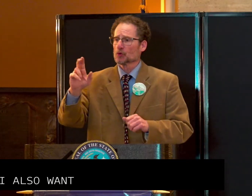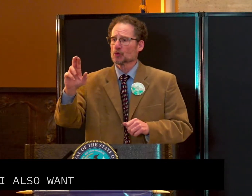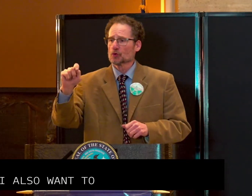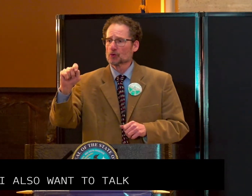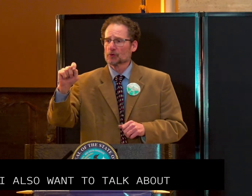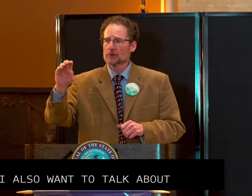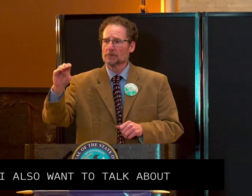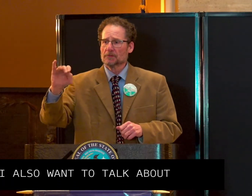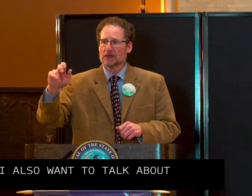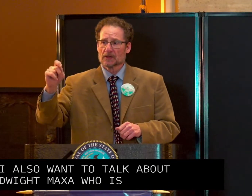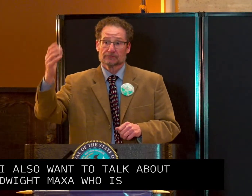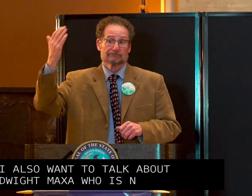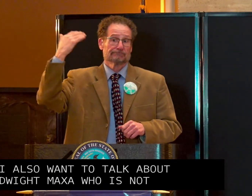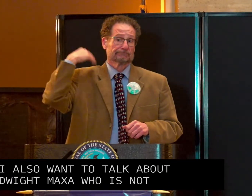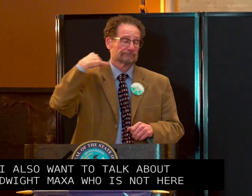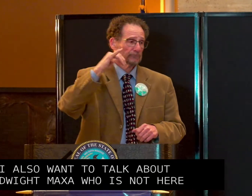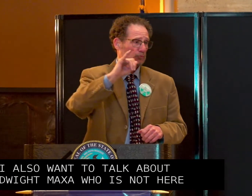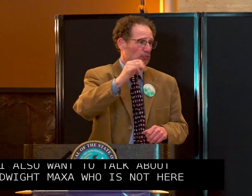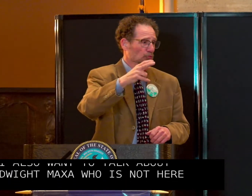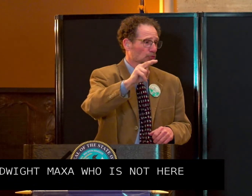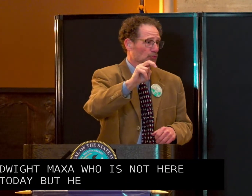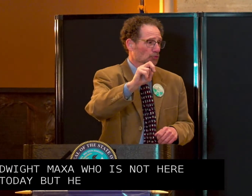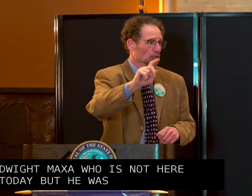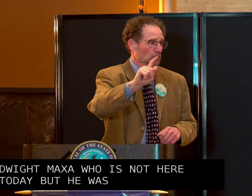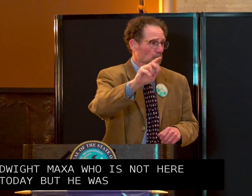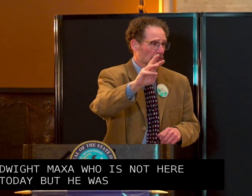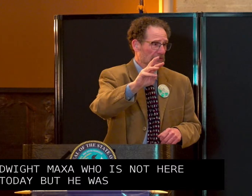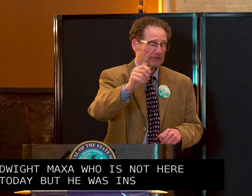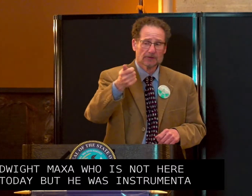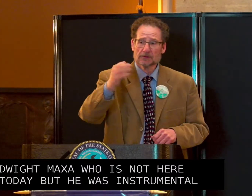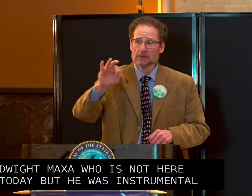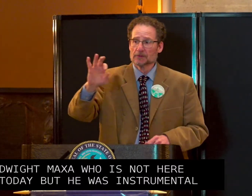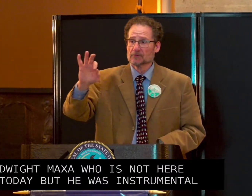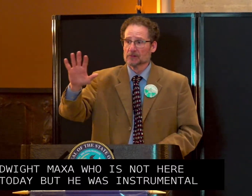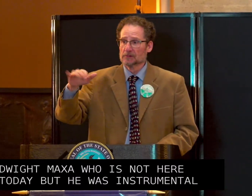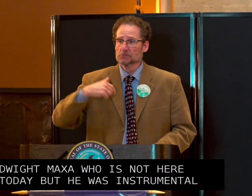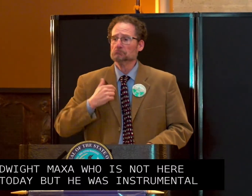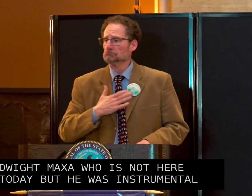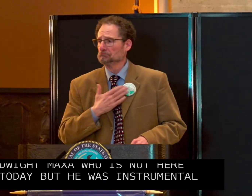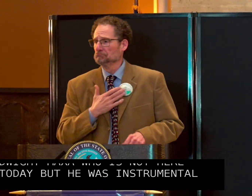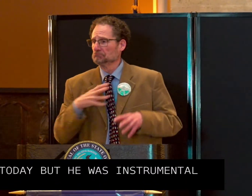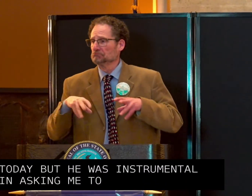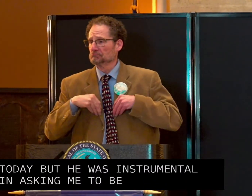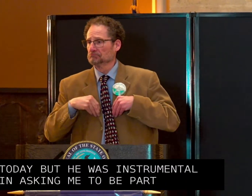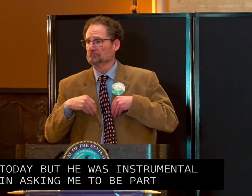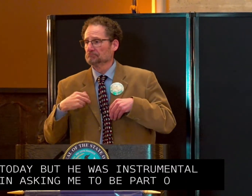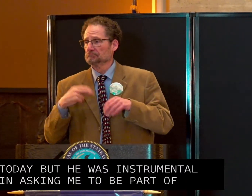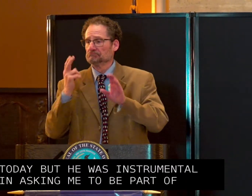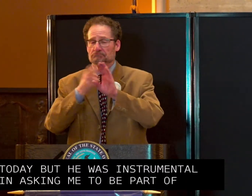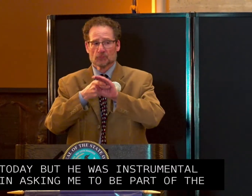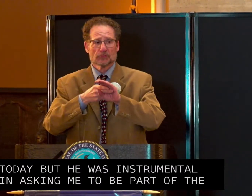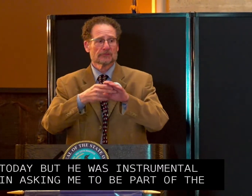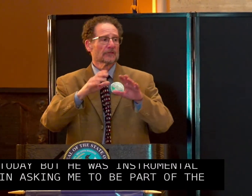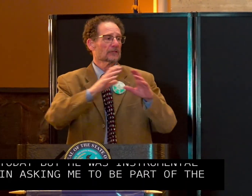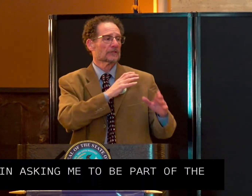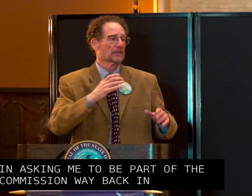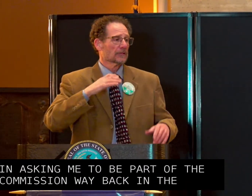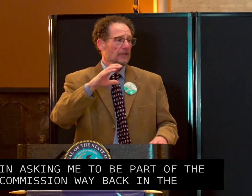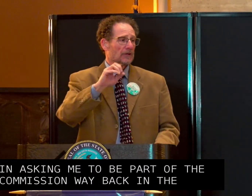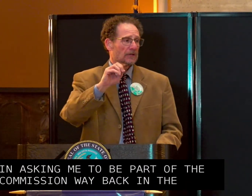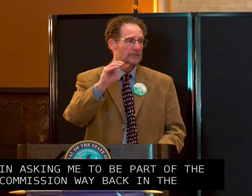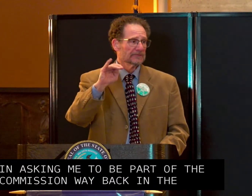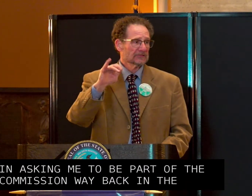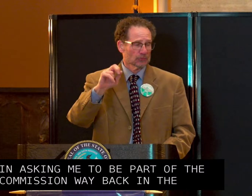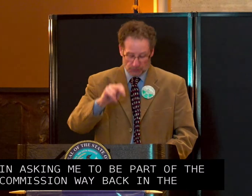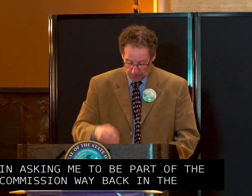the commission way back at the beginning. So Dwight and Curt, June 26, 1995, asked if I would come